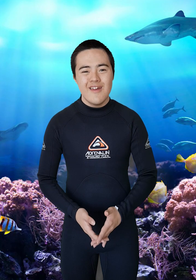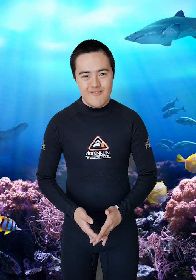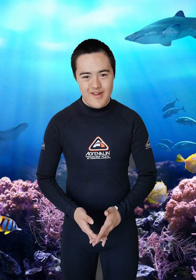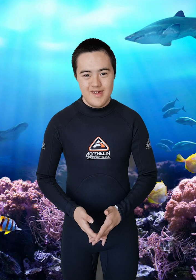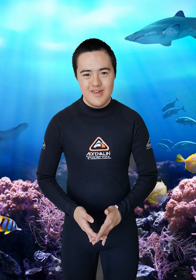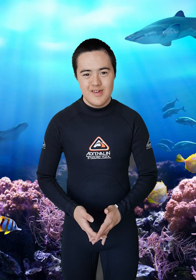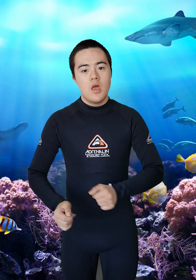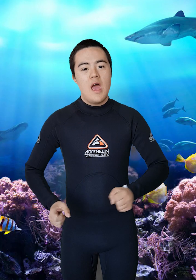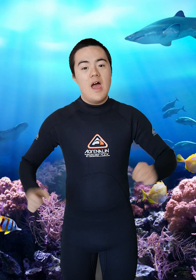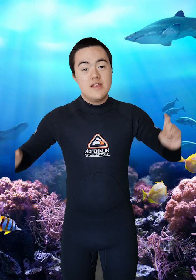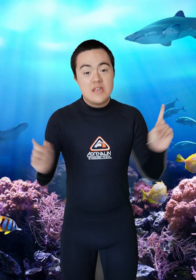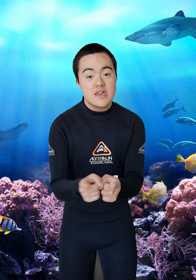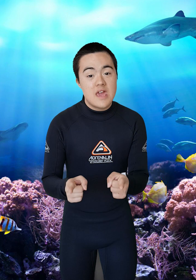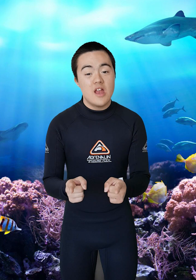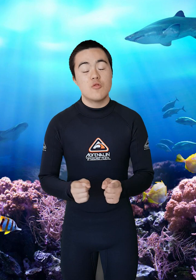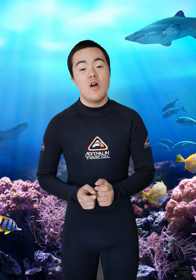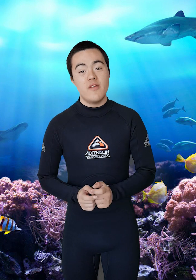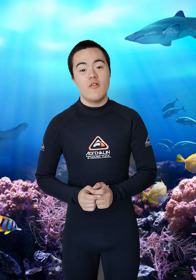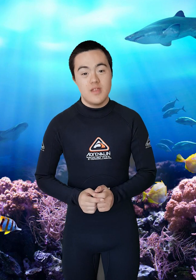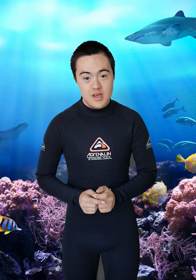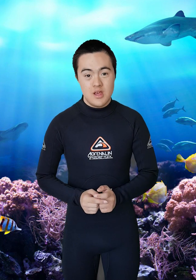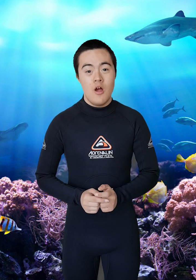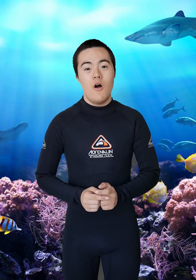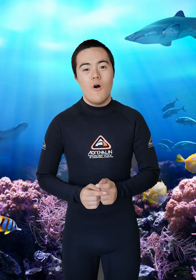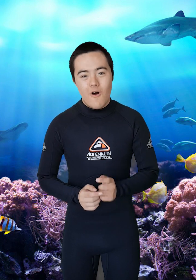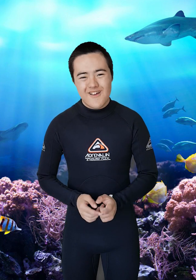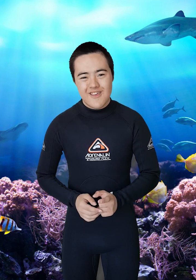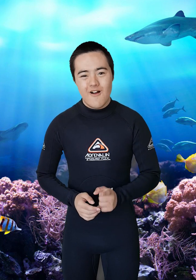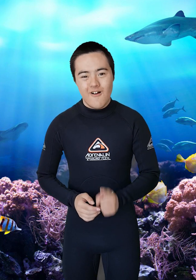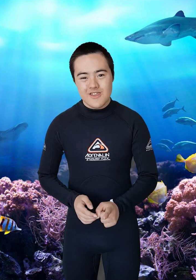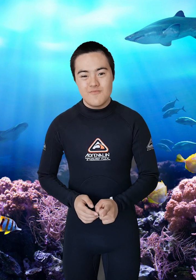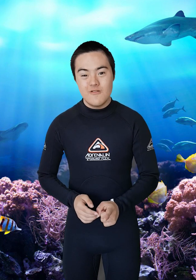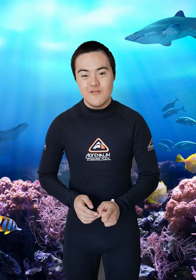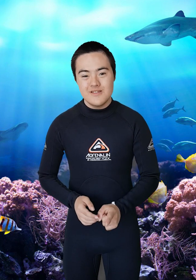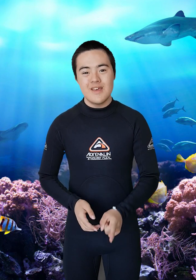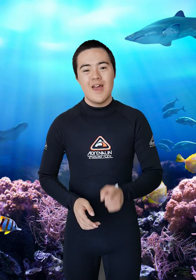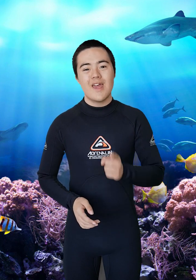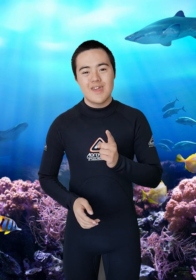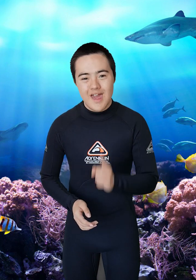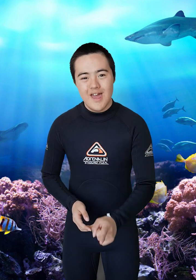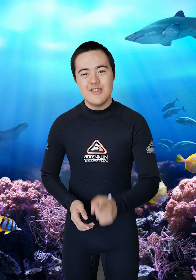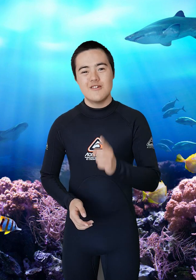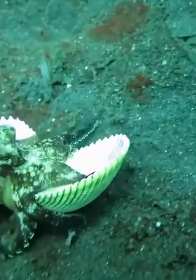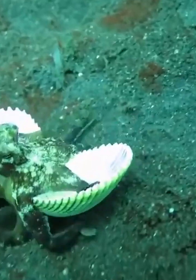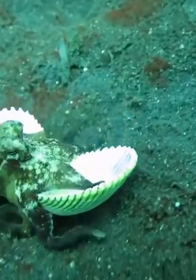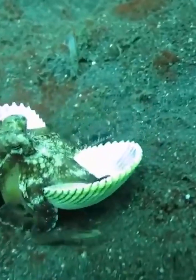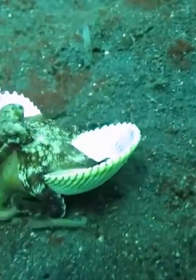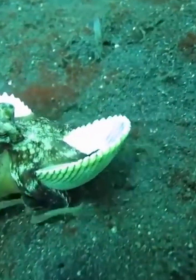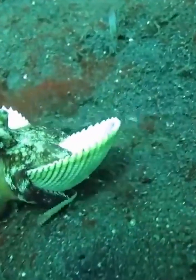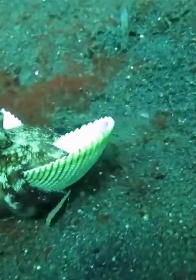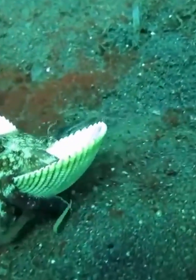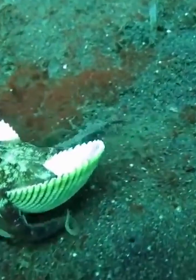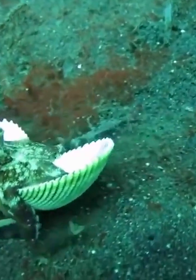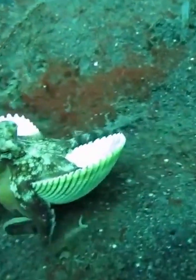clearly. And get ready for this. Octopus can use